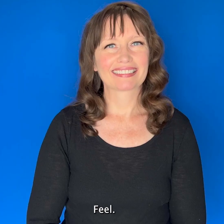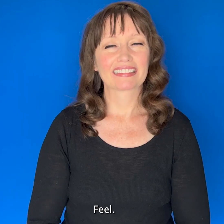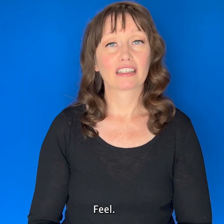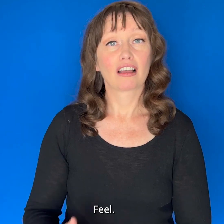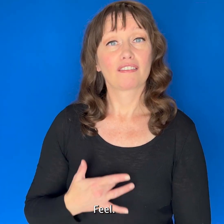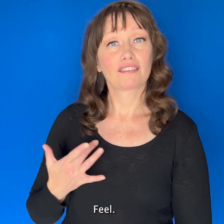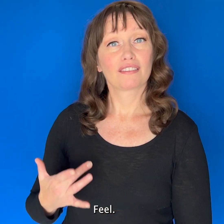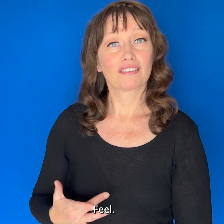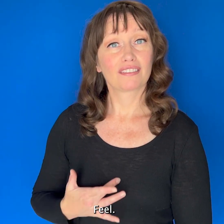Feel.